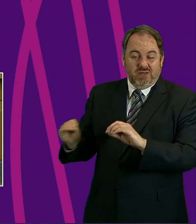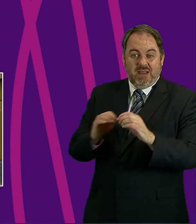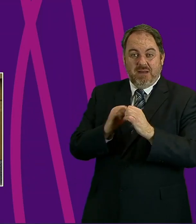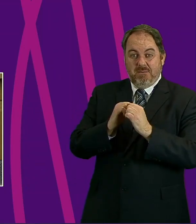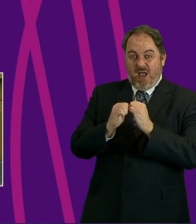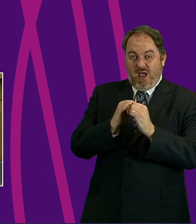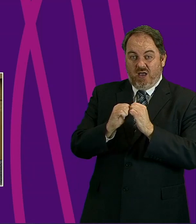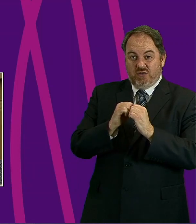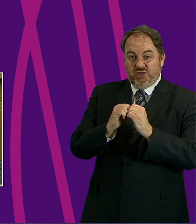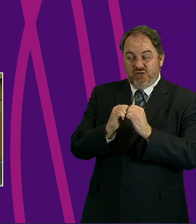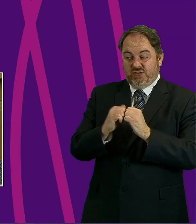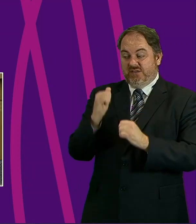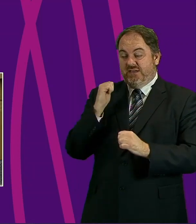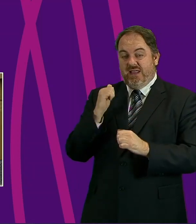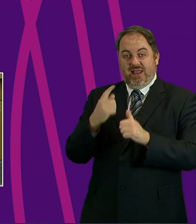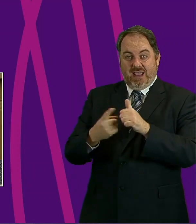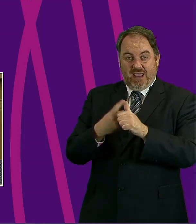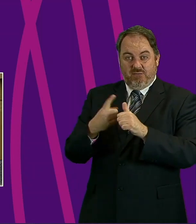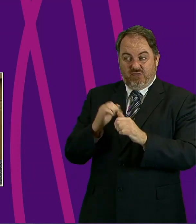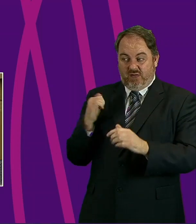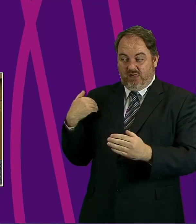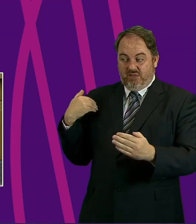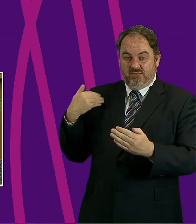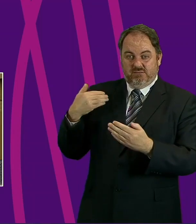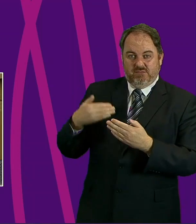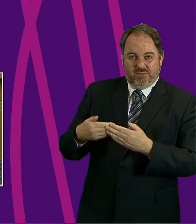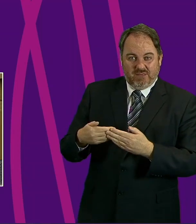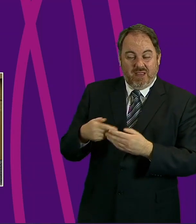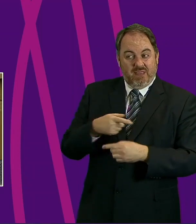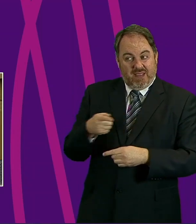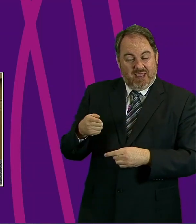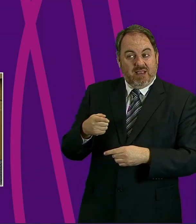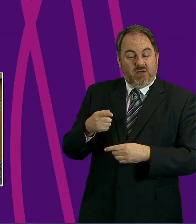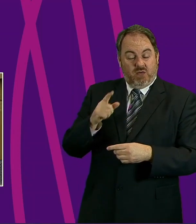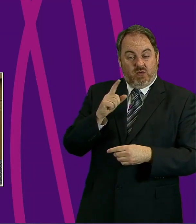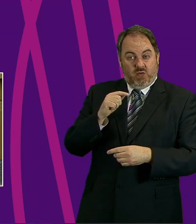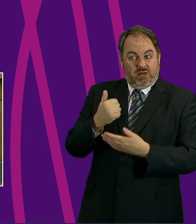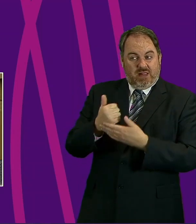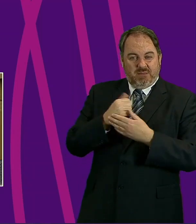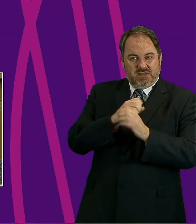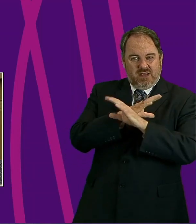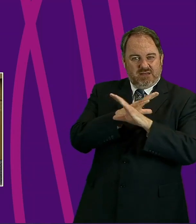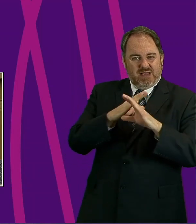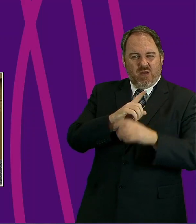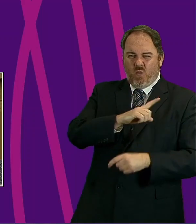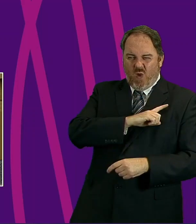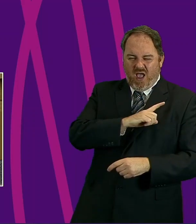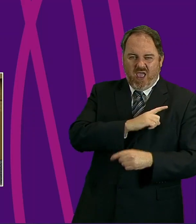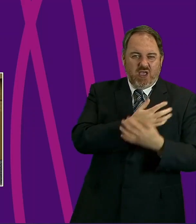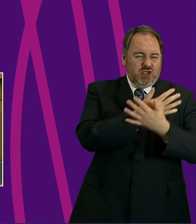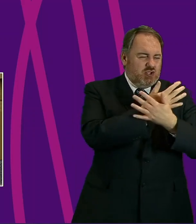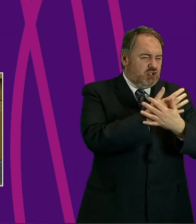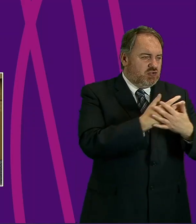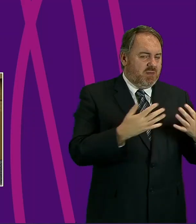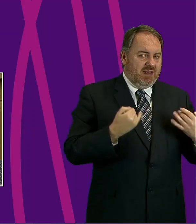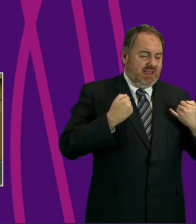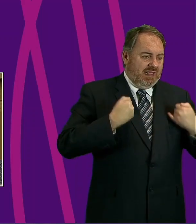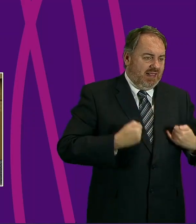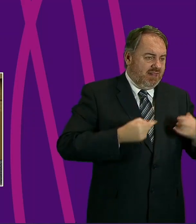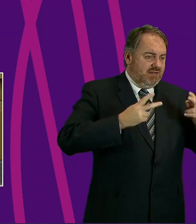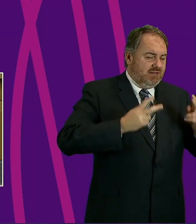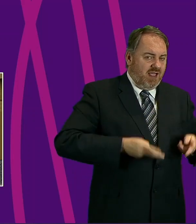prove critical to our understanding of the tragedy now sweeping through our care homes. So can I ask the First Minister, what